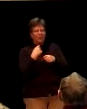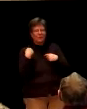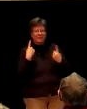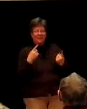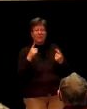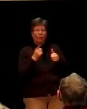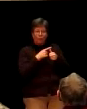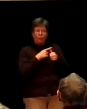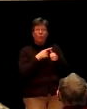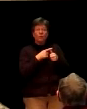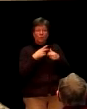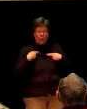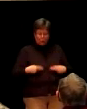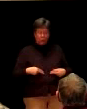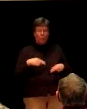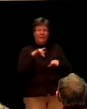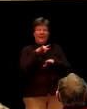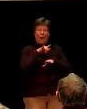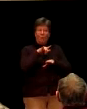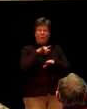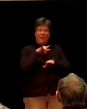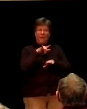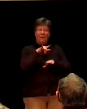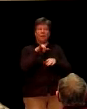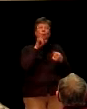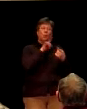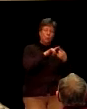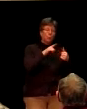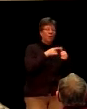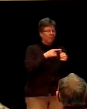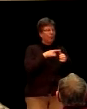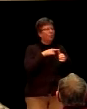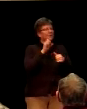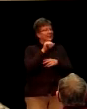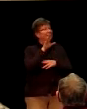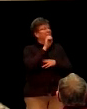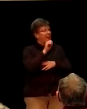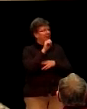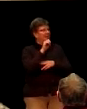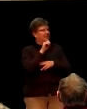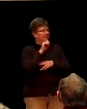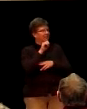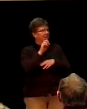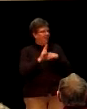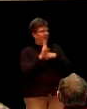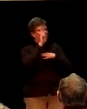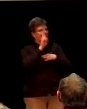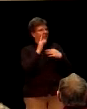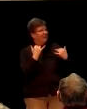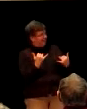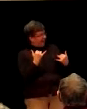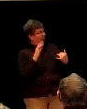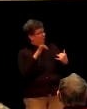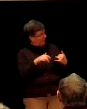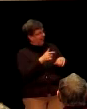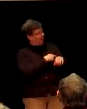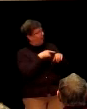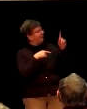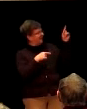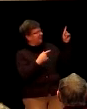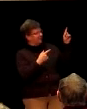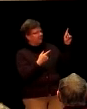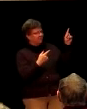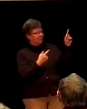first human airplane flight to the first human space flight. And it's now been that long, and this was last